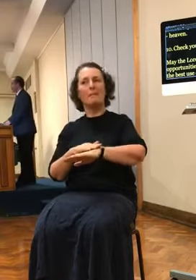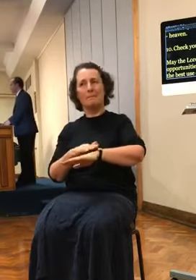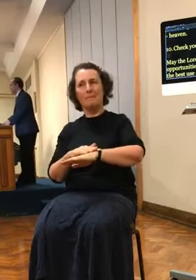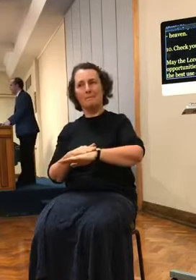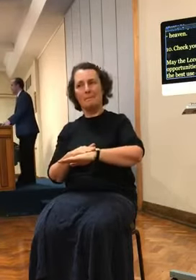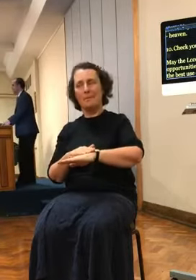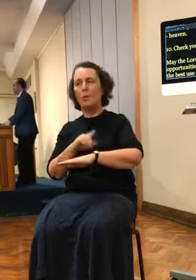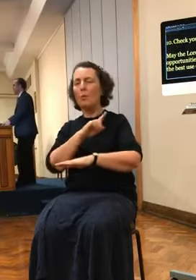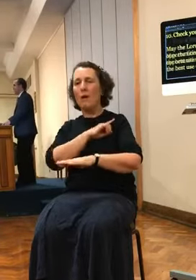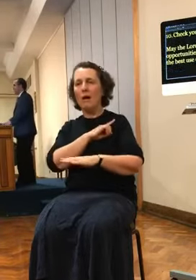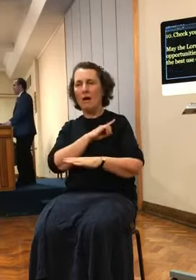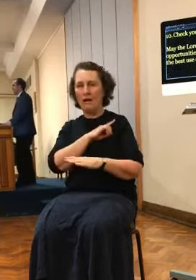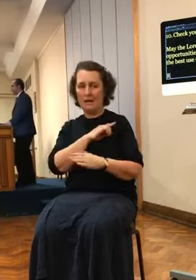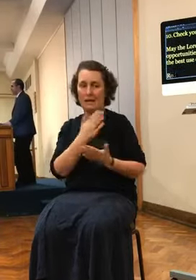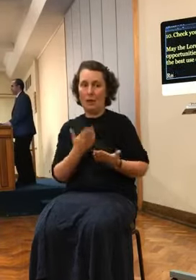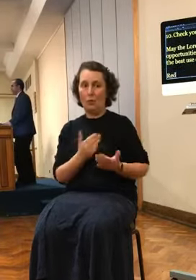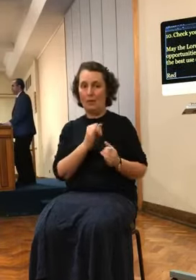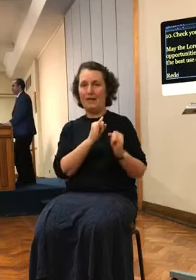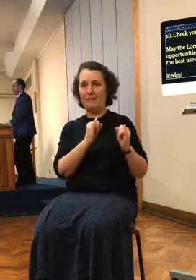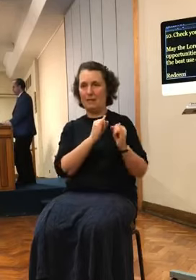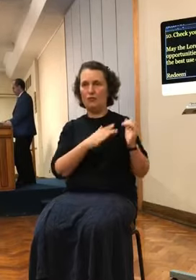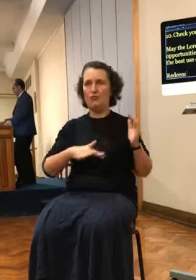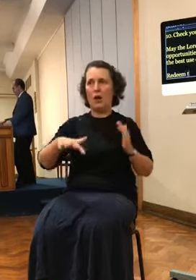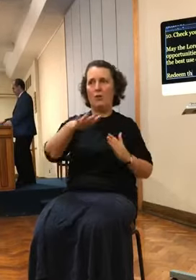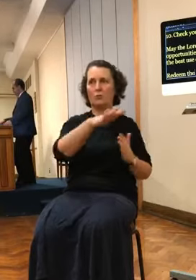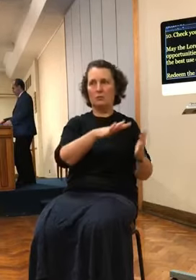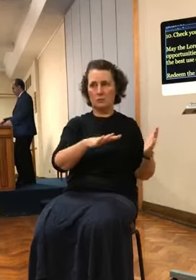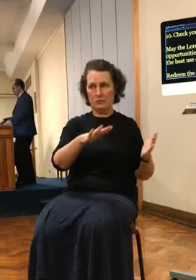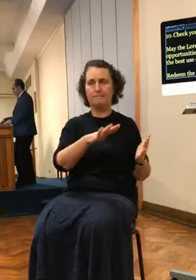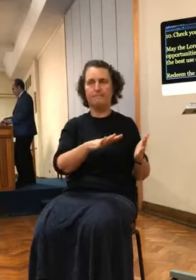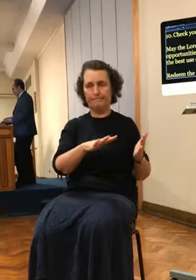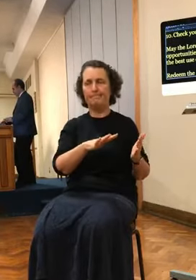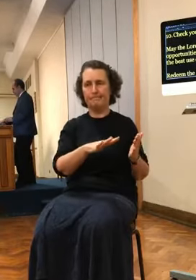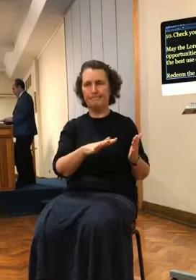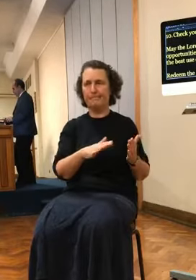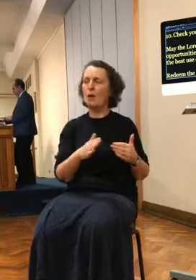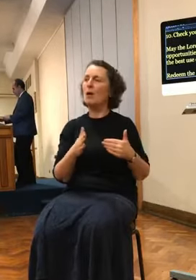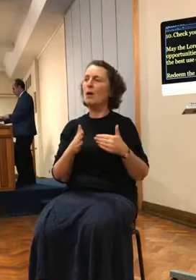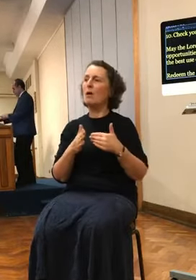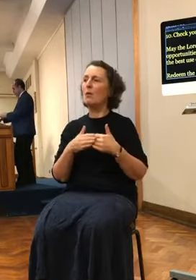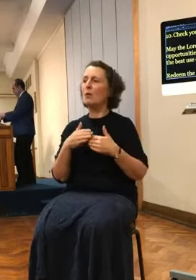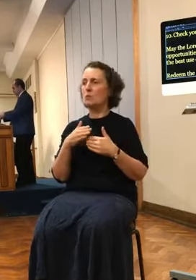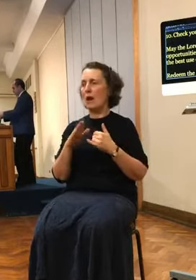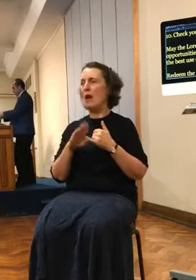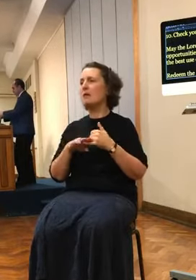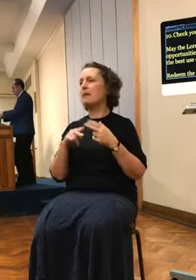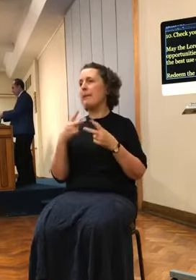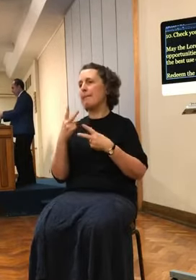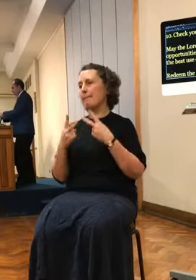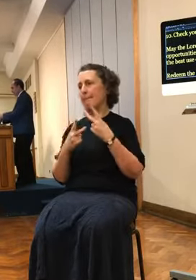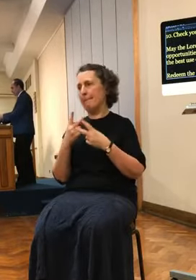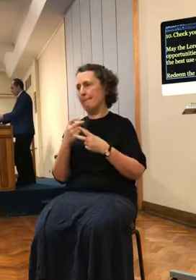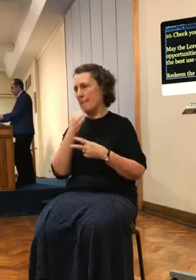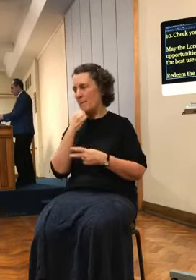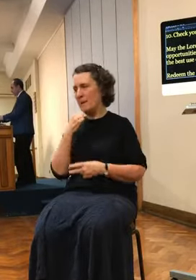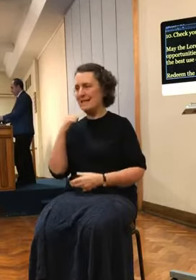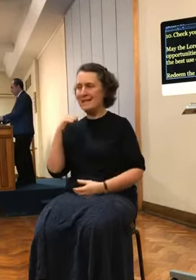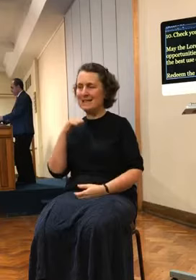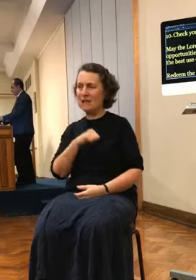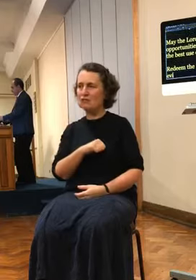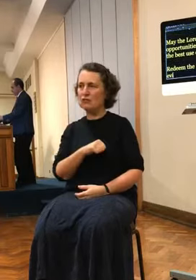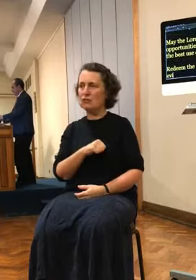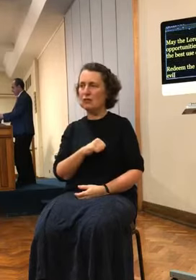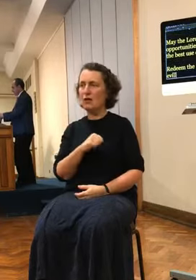for the days are evil. Let's close by singing our last hymn, hymn number